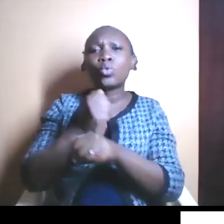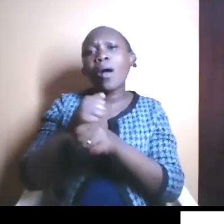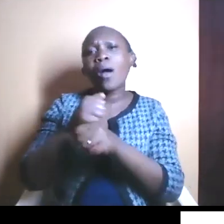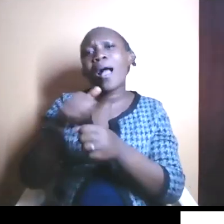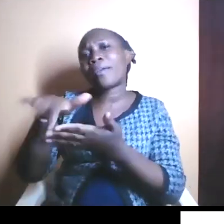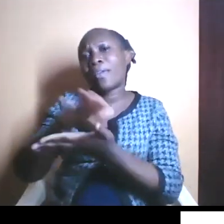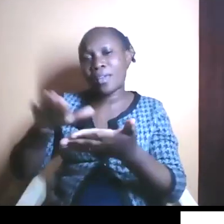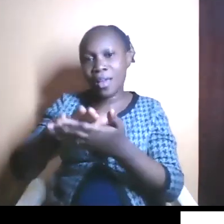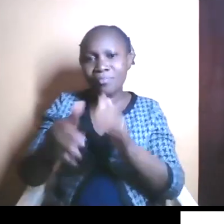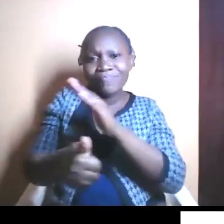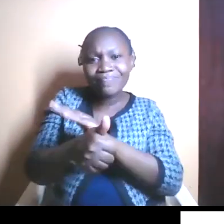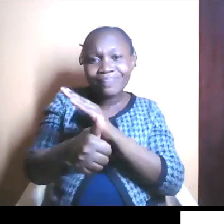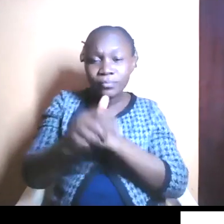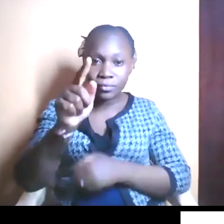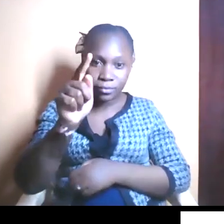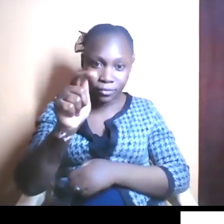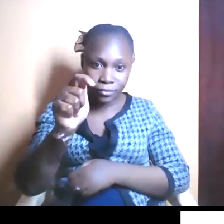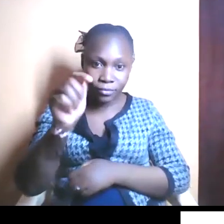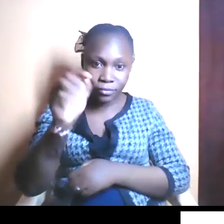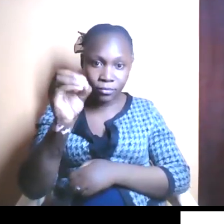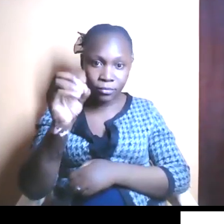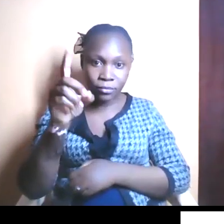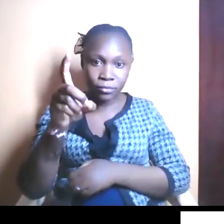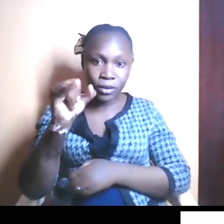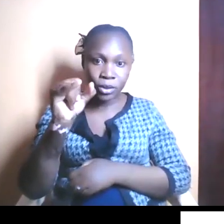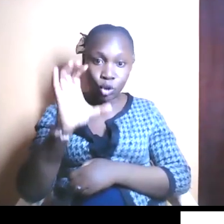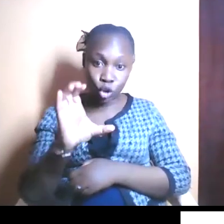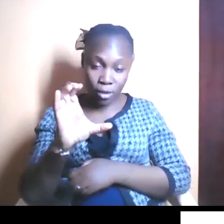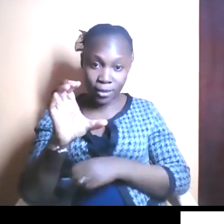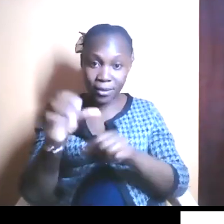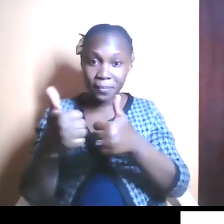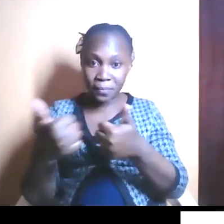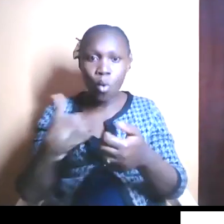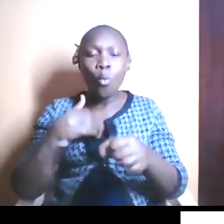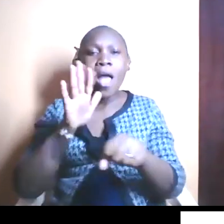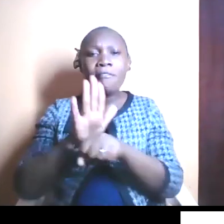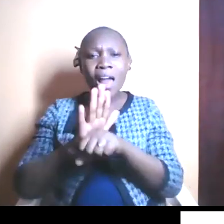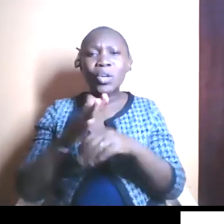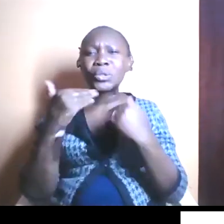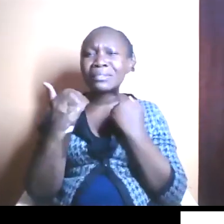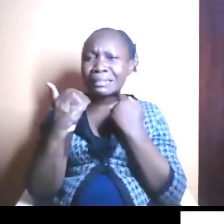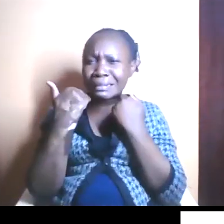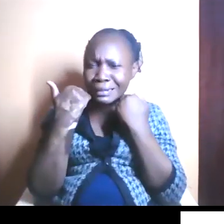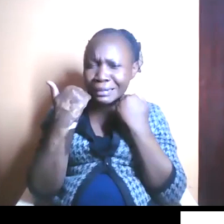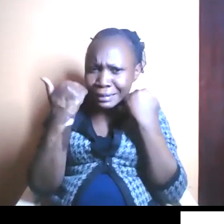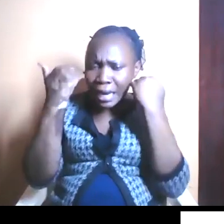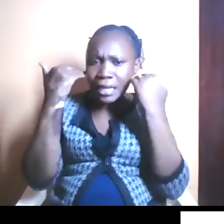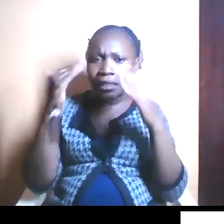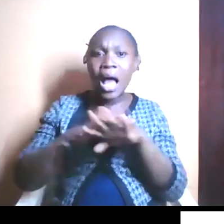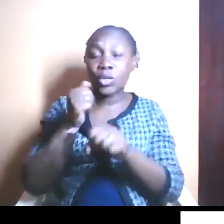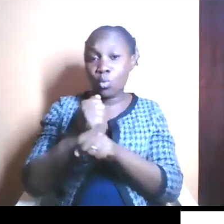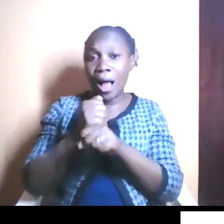stories lately, and there's a lot of stress and fatigue amongst workers, particularly now during